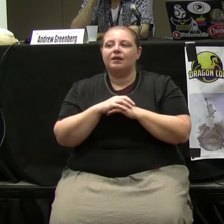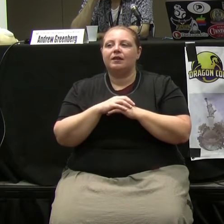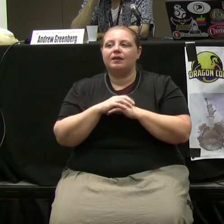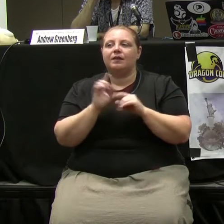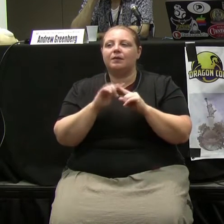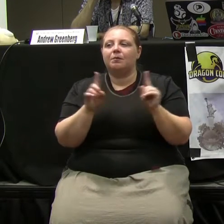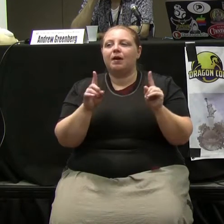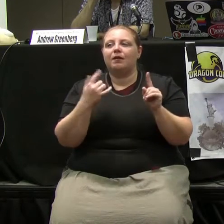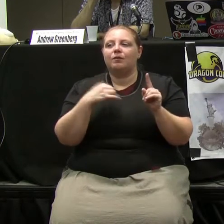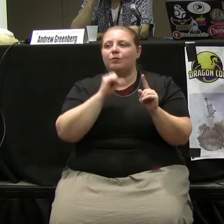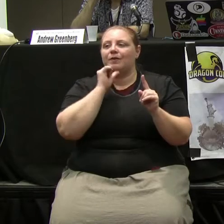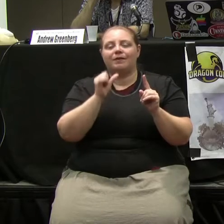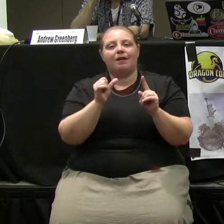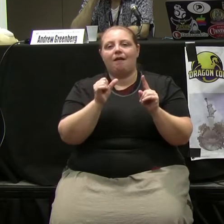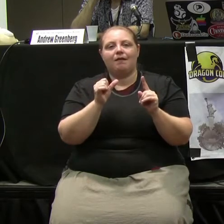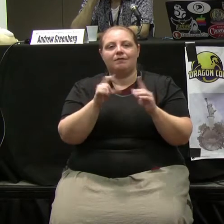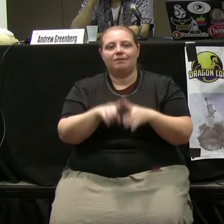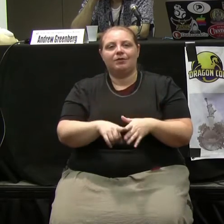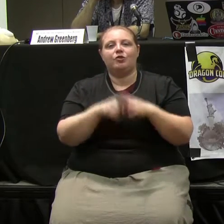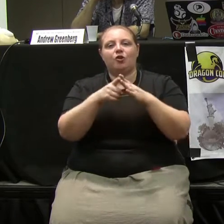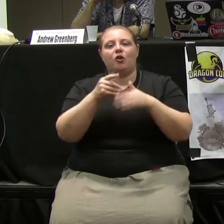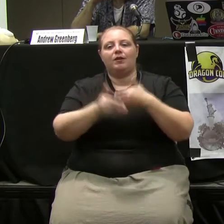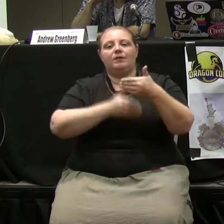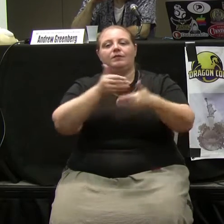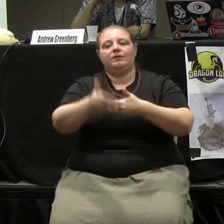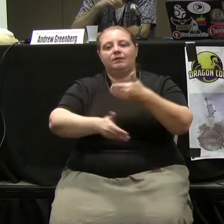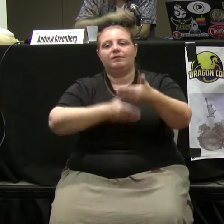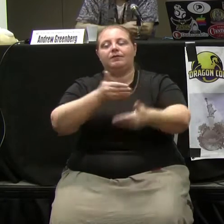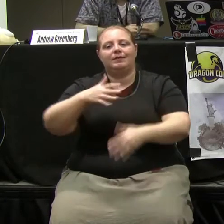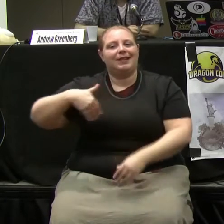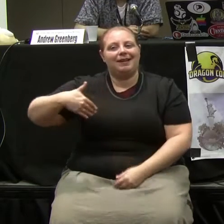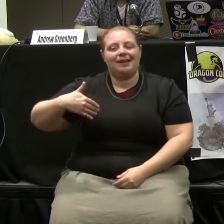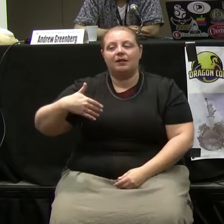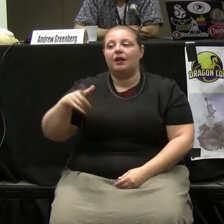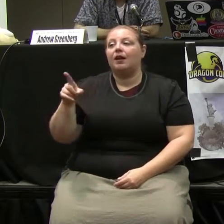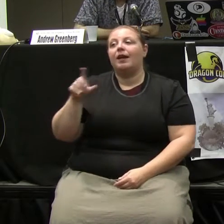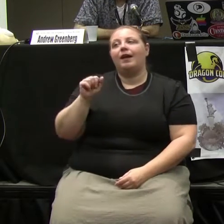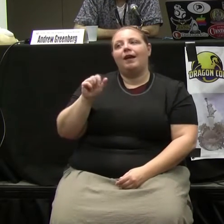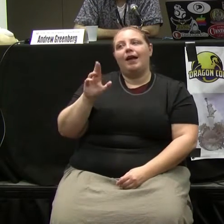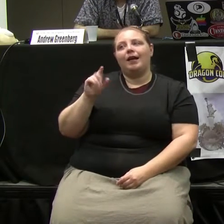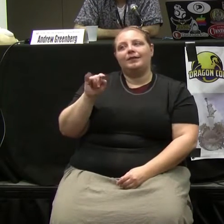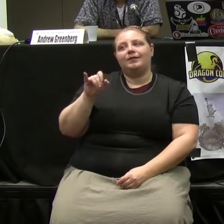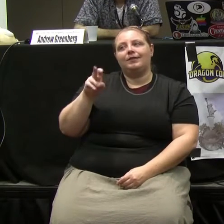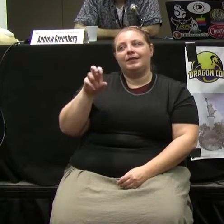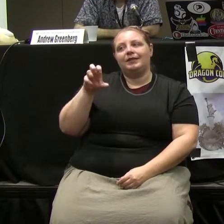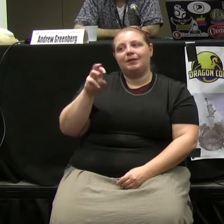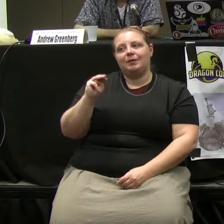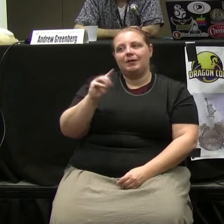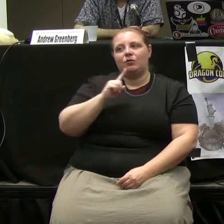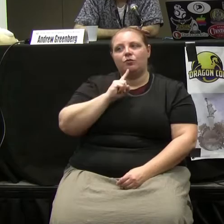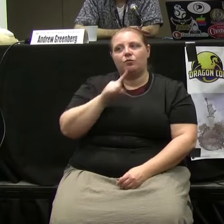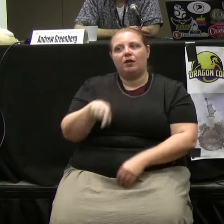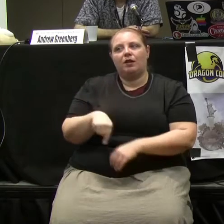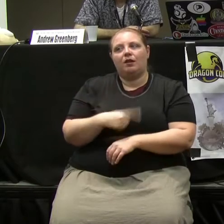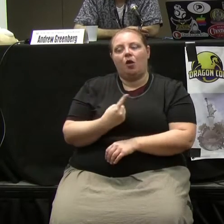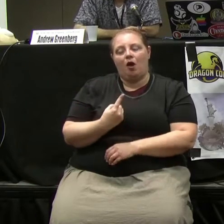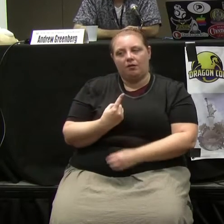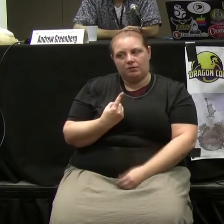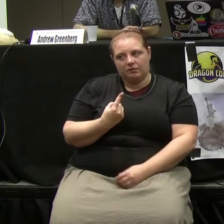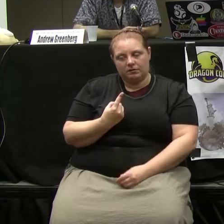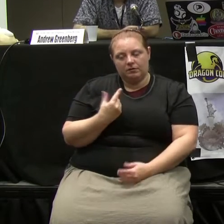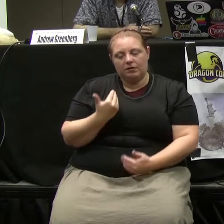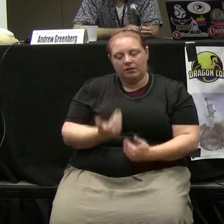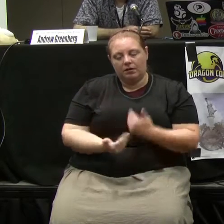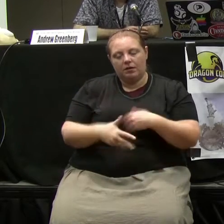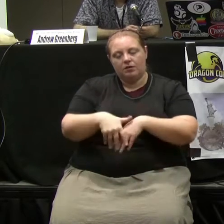know, we haven't really caught on that well. Activism's a long haul. And one of the big issues I